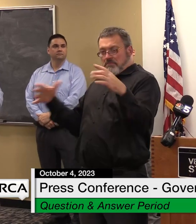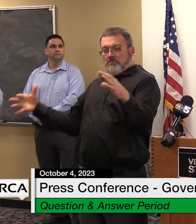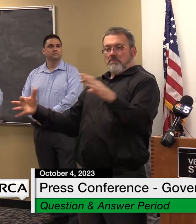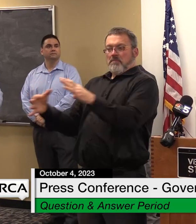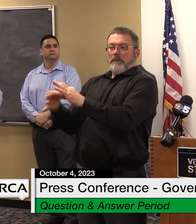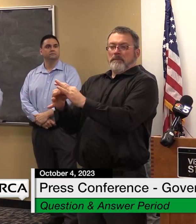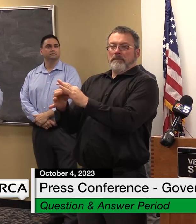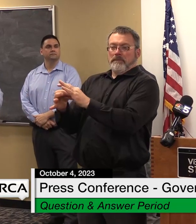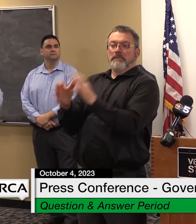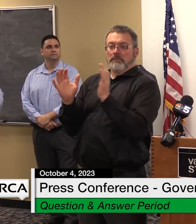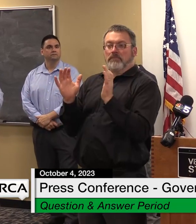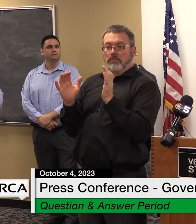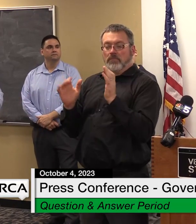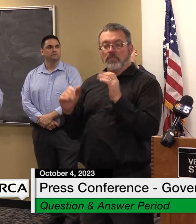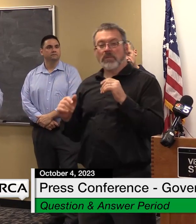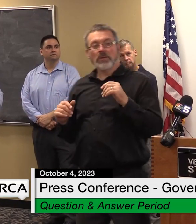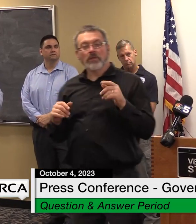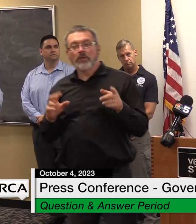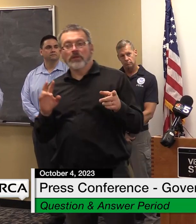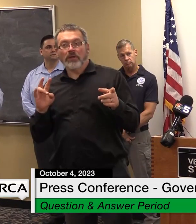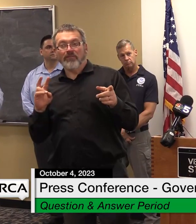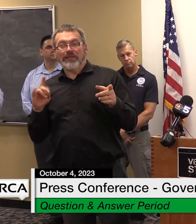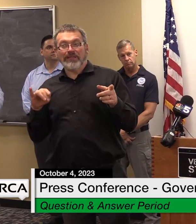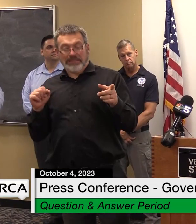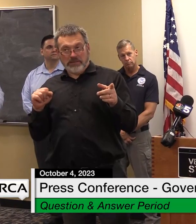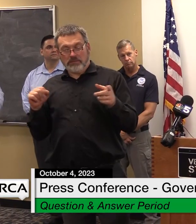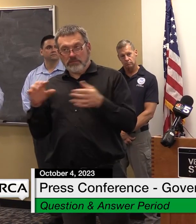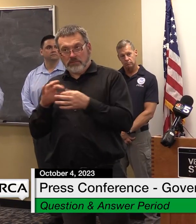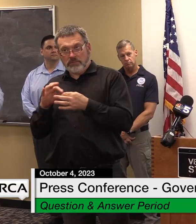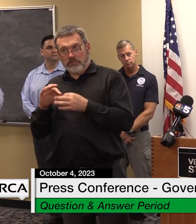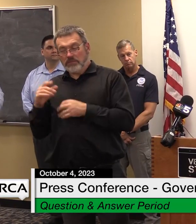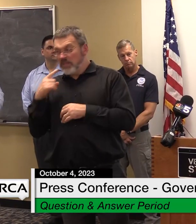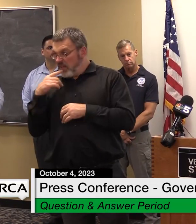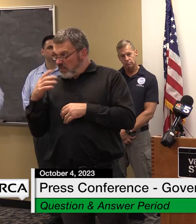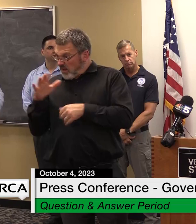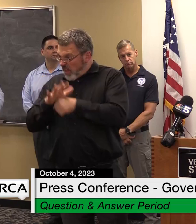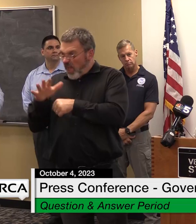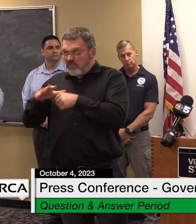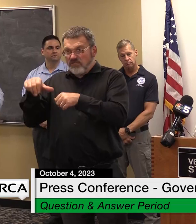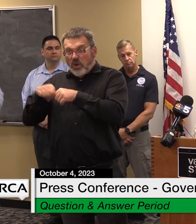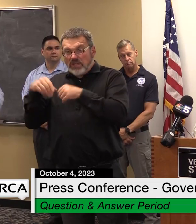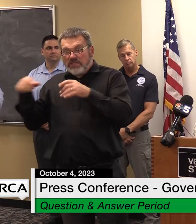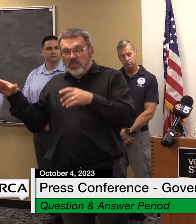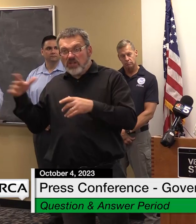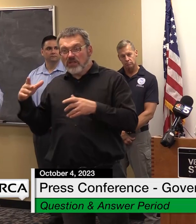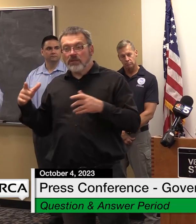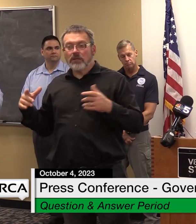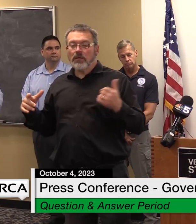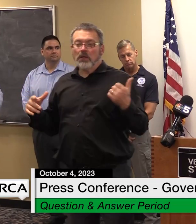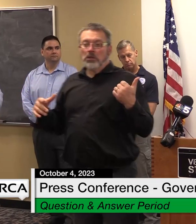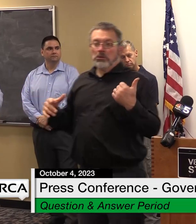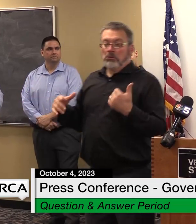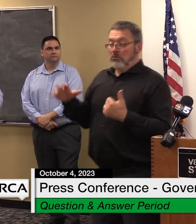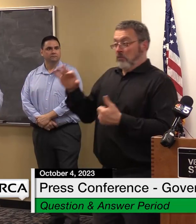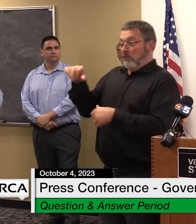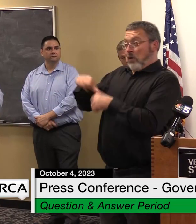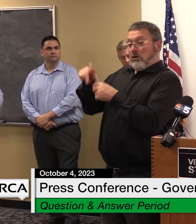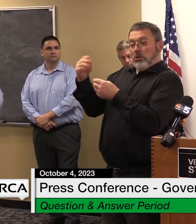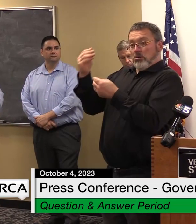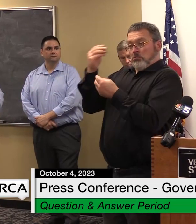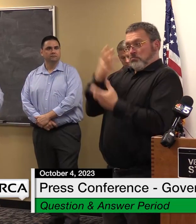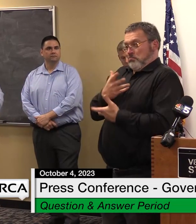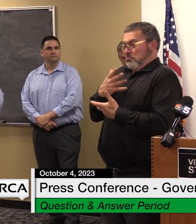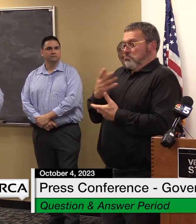said that they have sufficient technicians. They said they hadn't heard that there was any any short